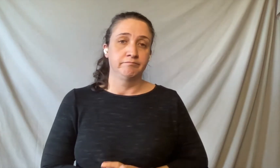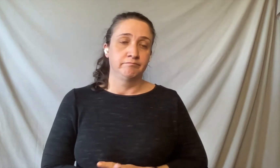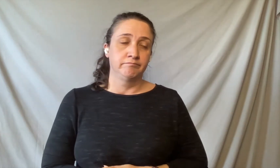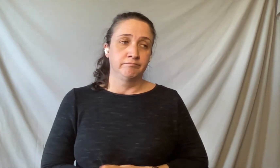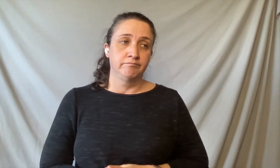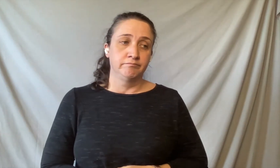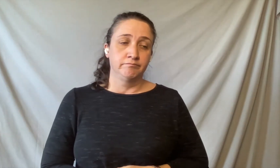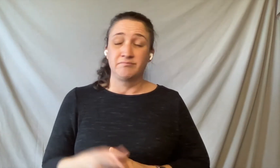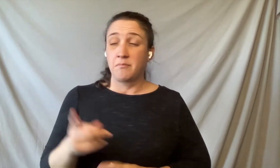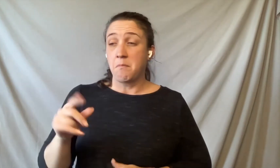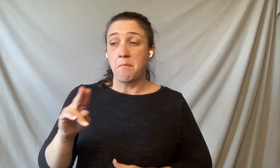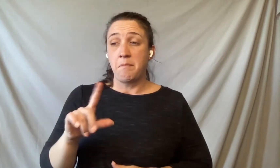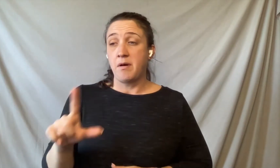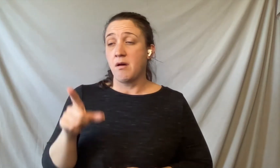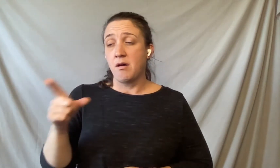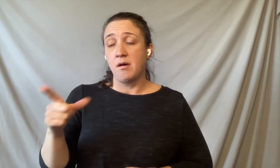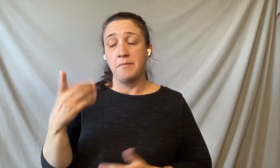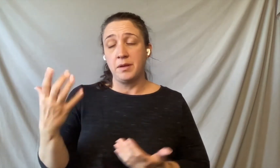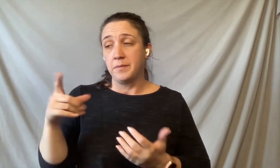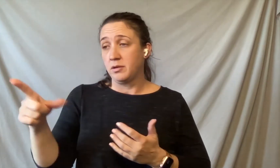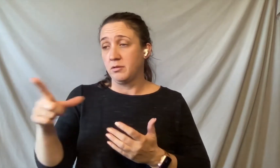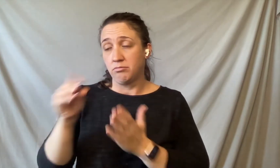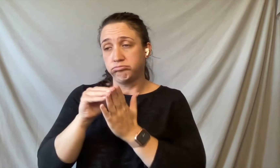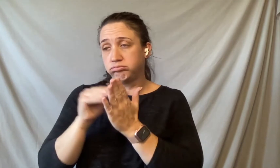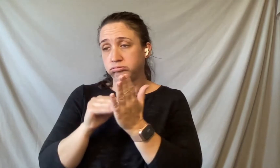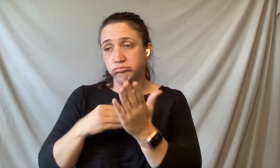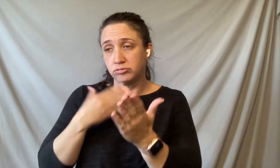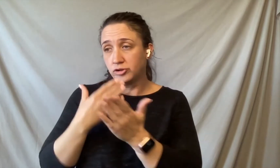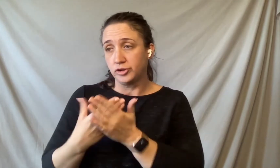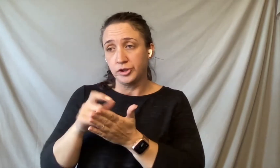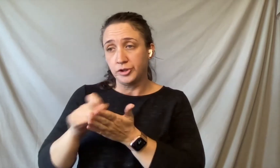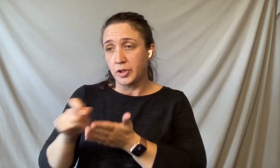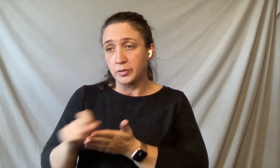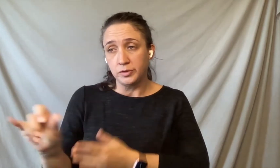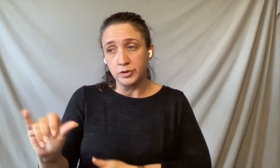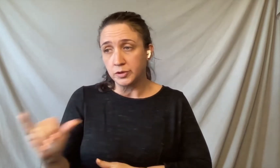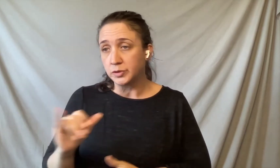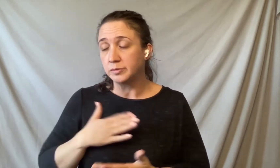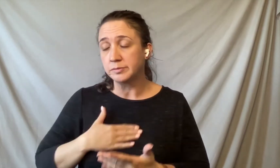and Paul, you might be taking really great notes too. So please weigh in.